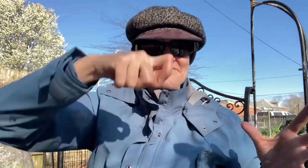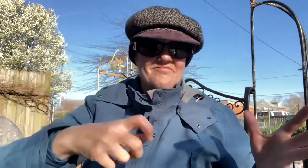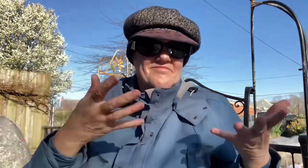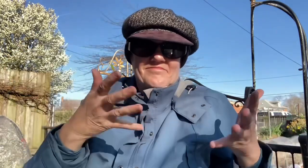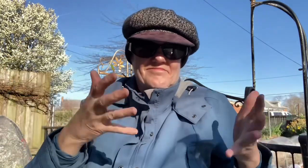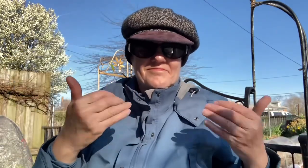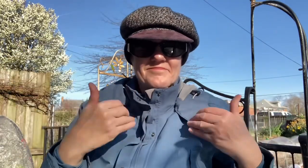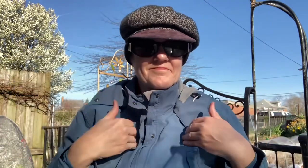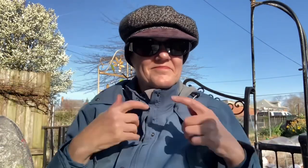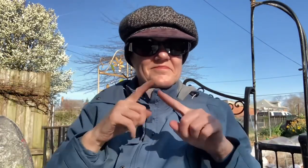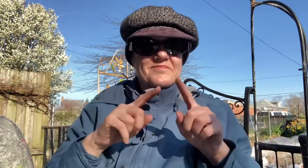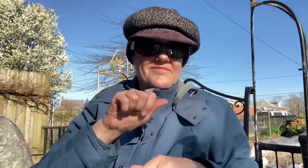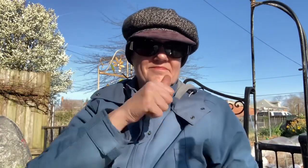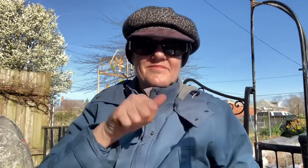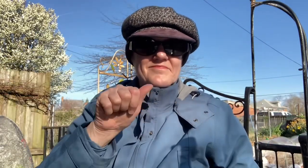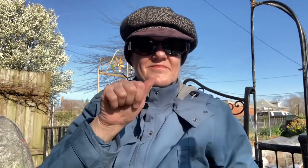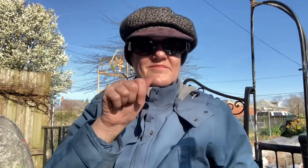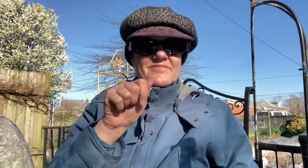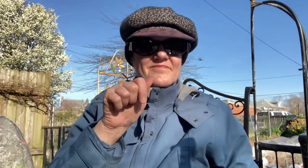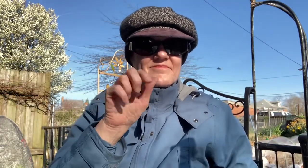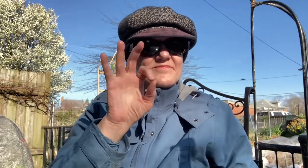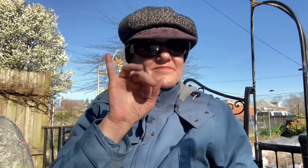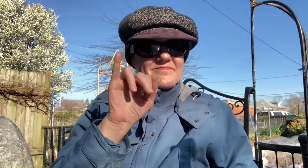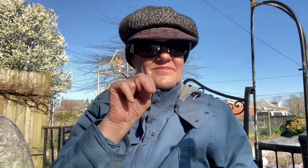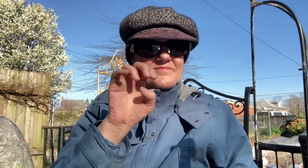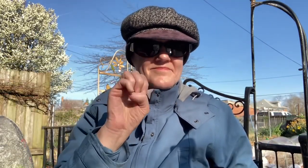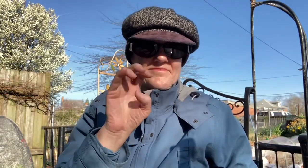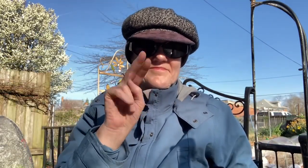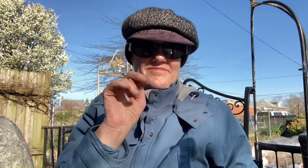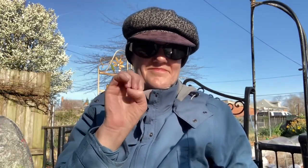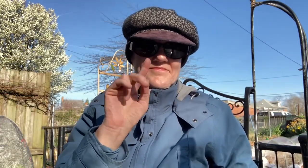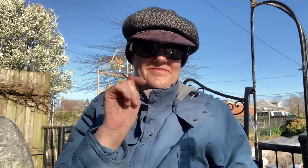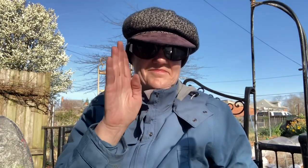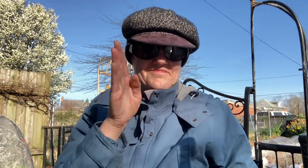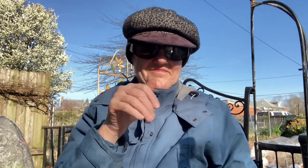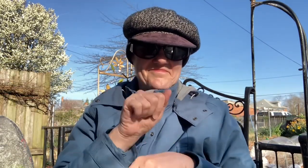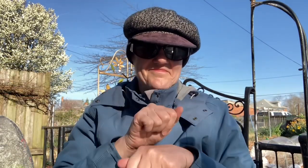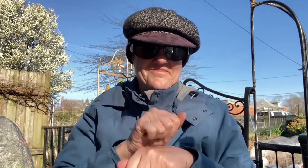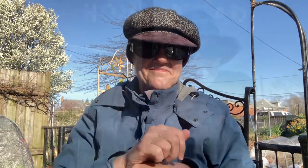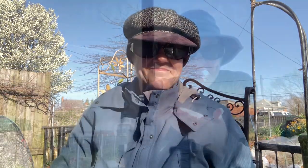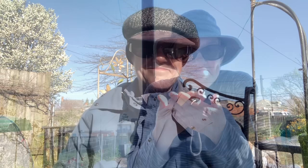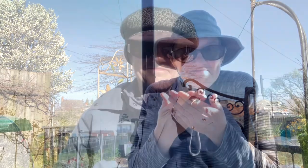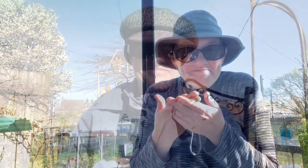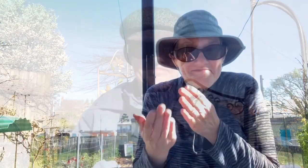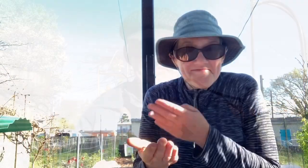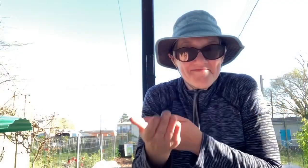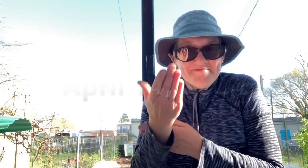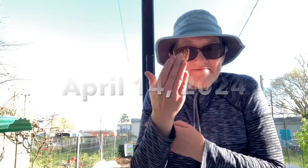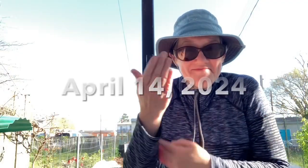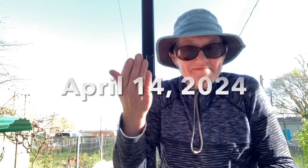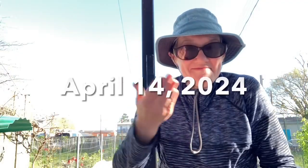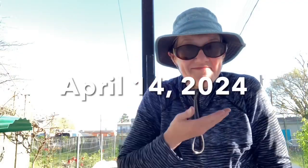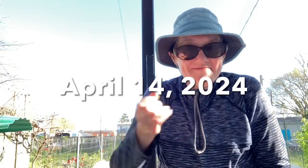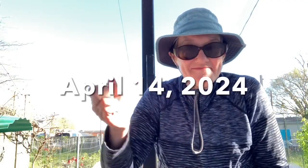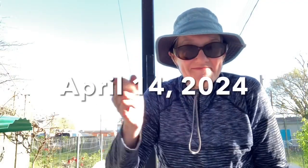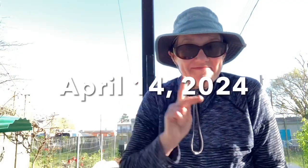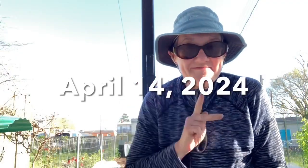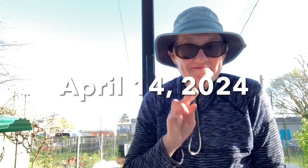actually has a zipper. It's something I already had, but any fine netting will do. Good morning and welcome back